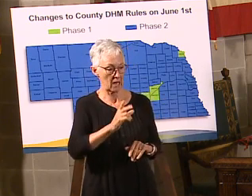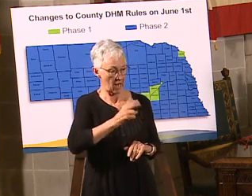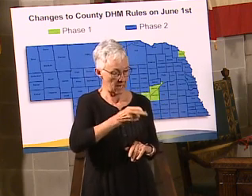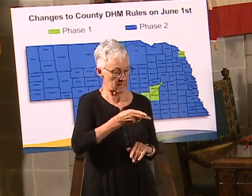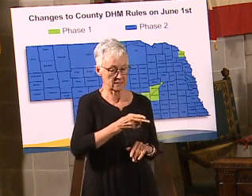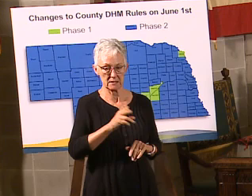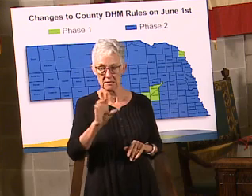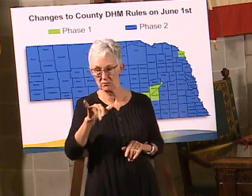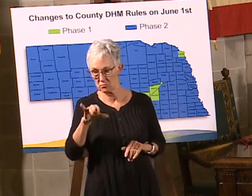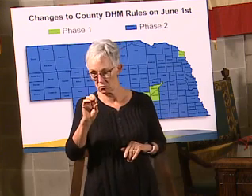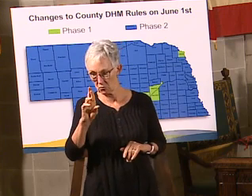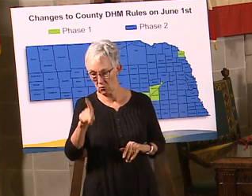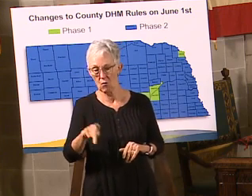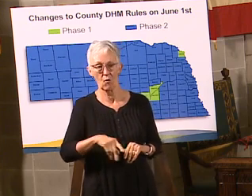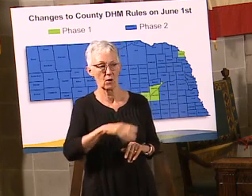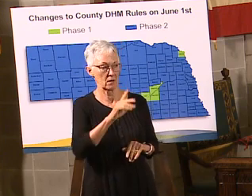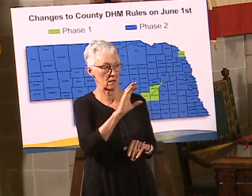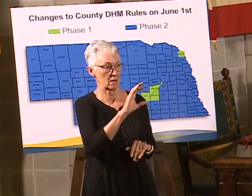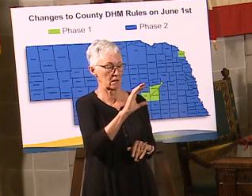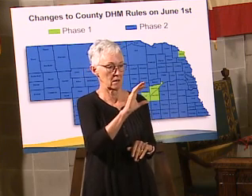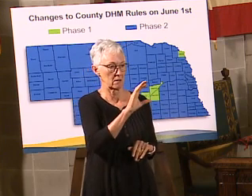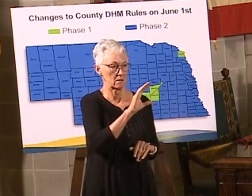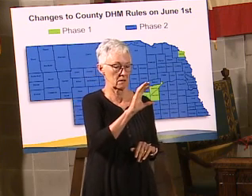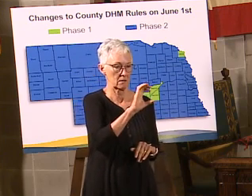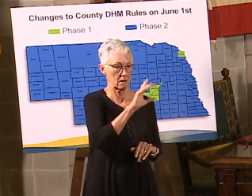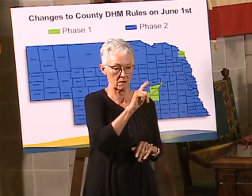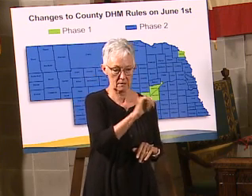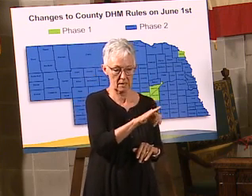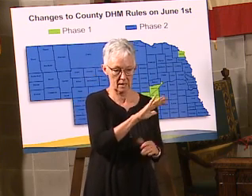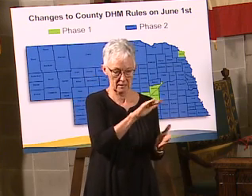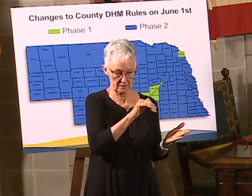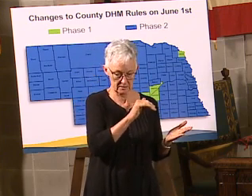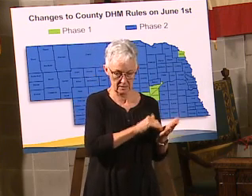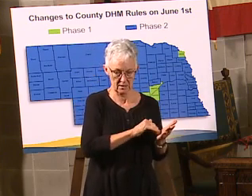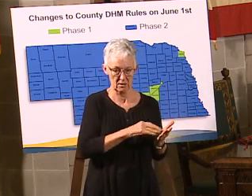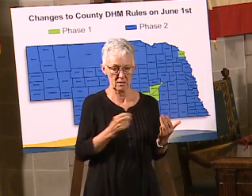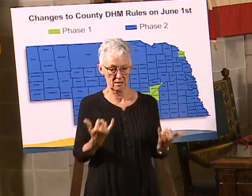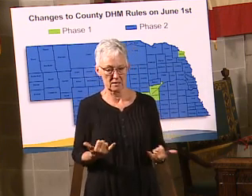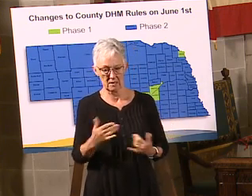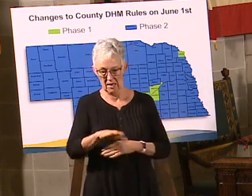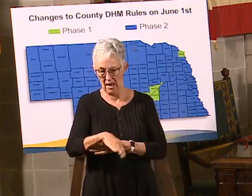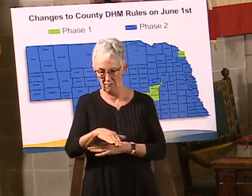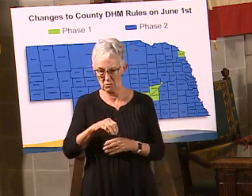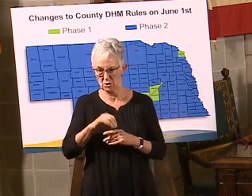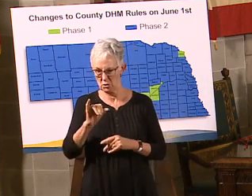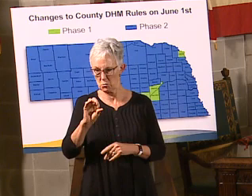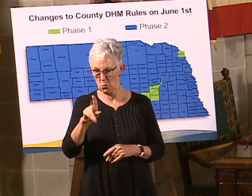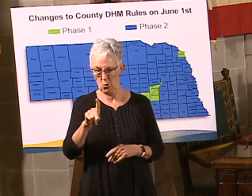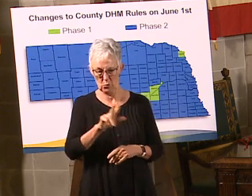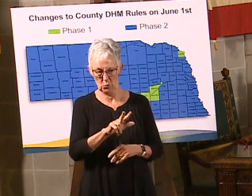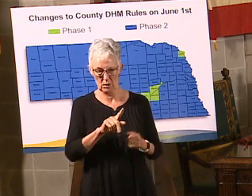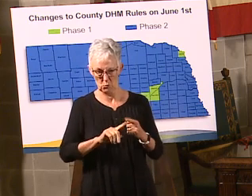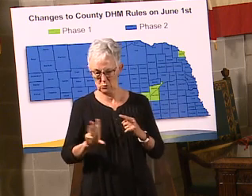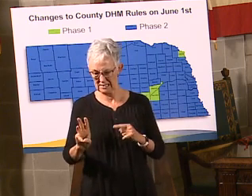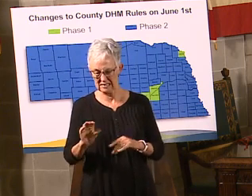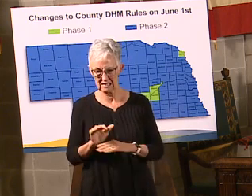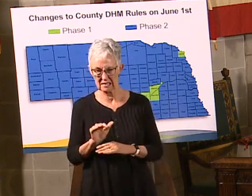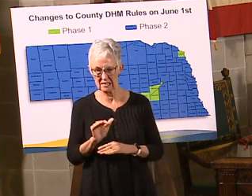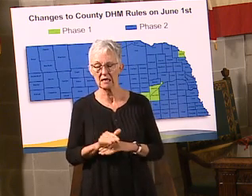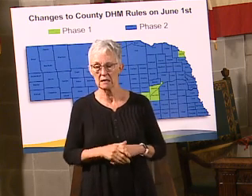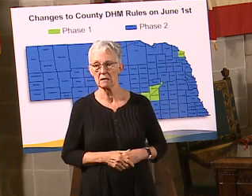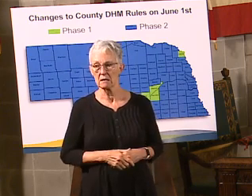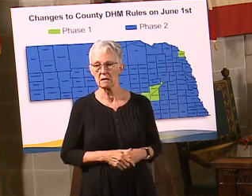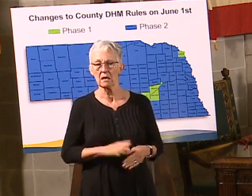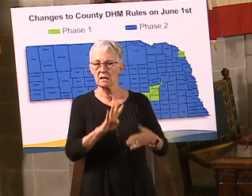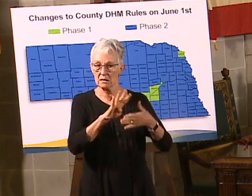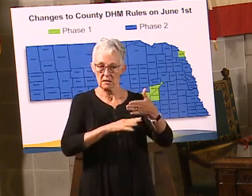Clay Center. I think we're in York this morning from 8 to 11, and then 3 to 6 p.m. this afternoon. So again, when I say schedule people,